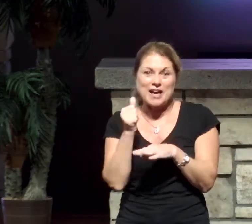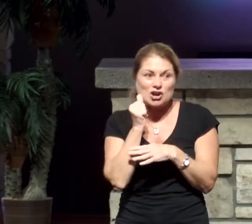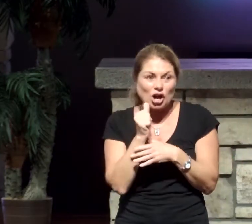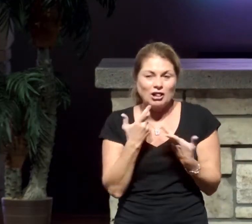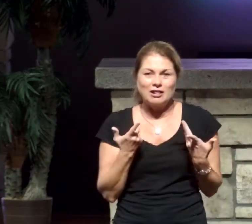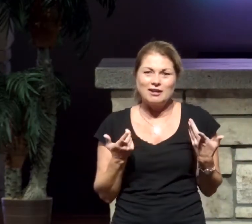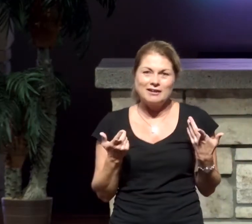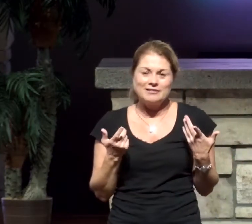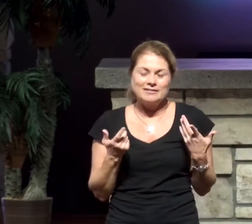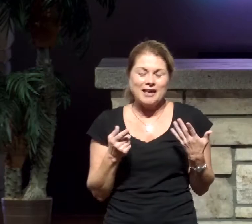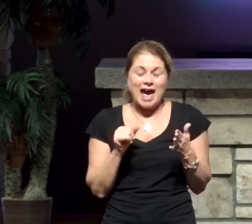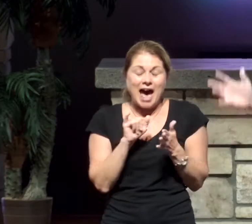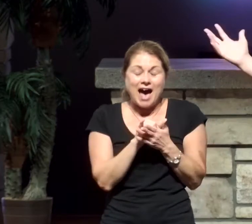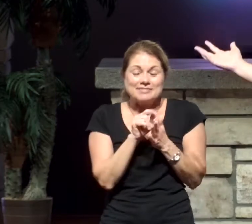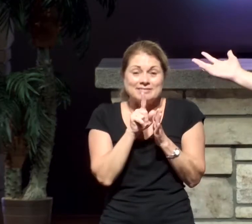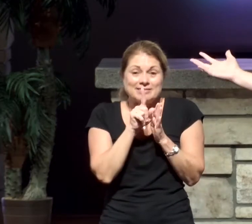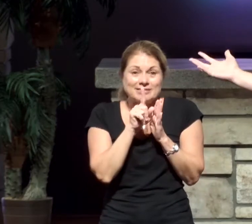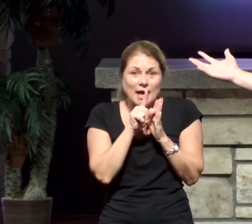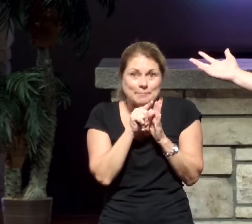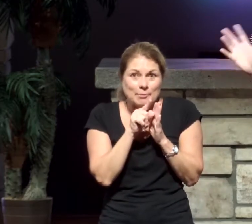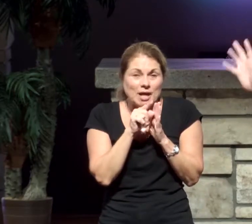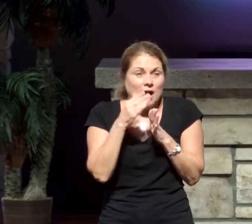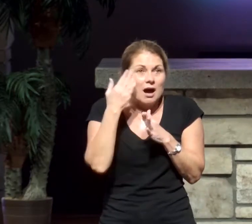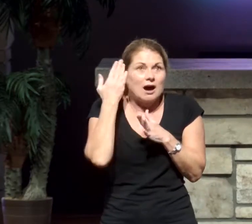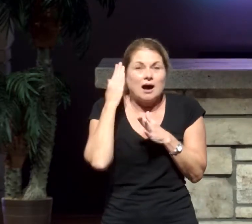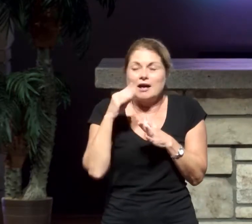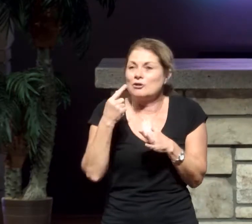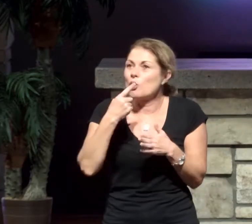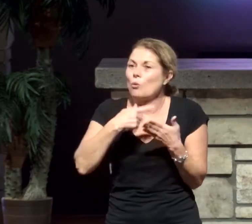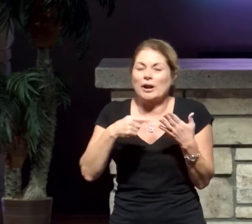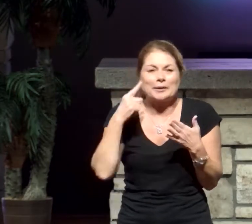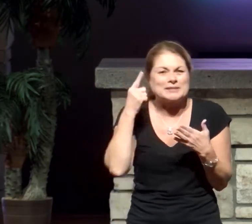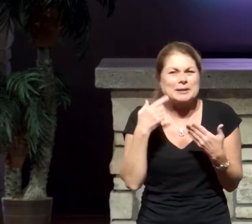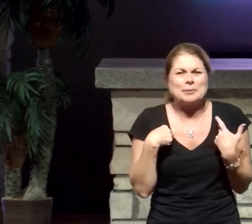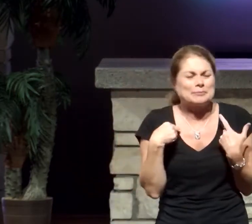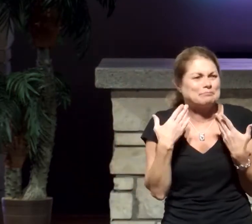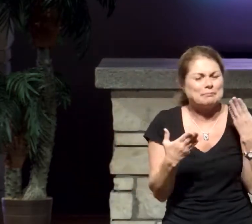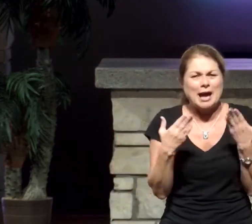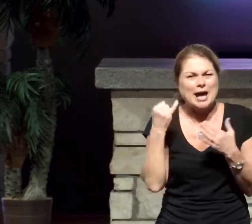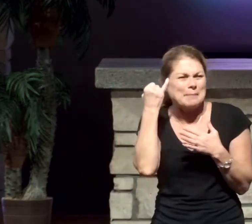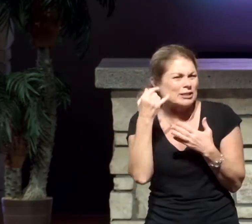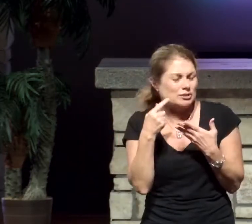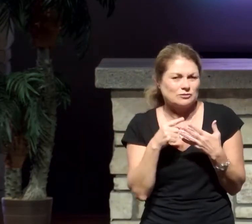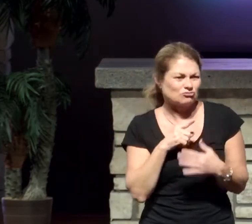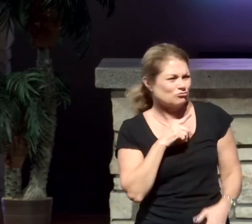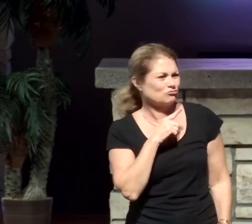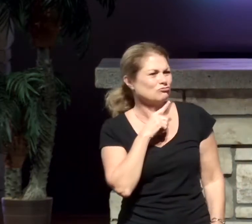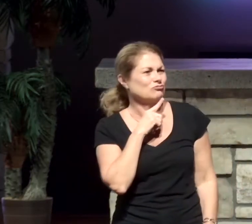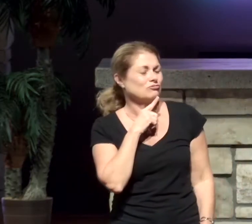And friends, in that moment, I don't remember what I was thinking, but I can imagine that it was something like this. Really?